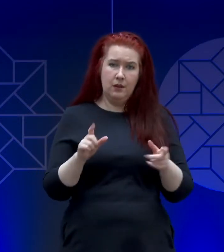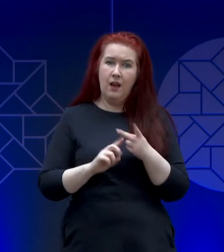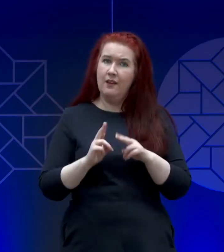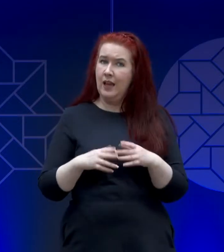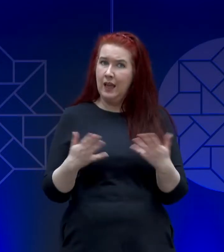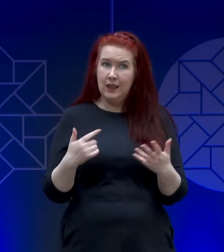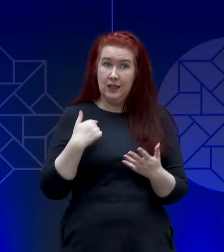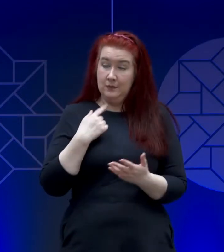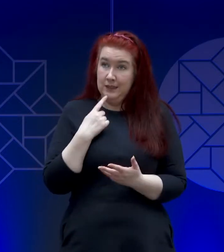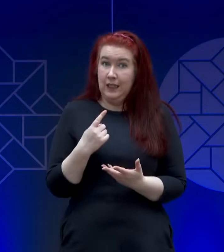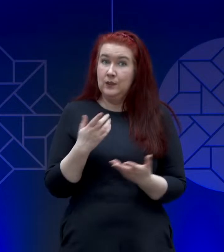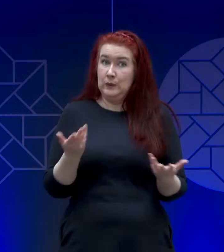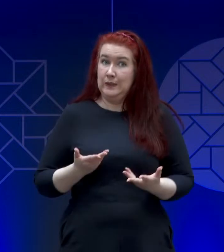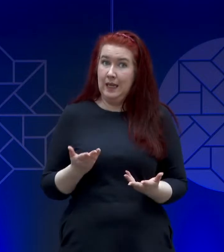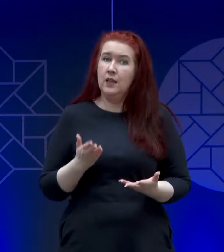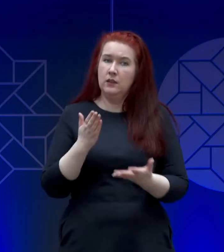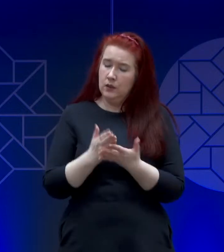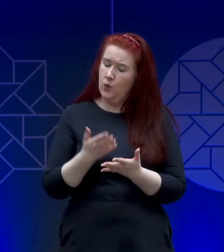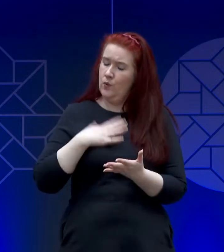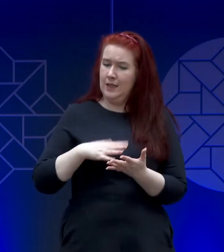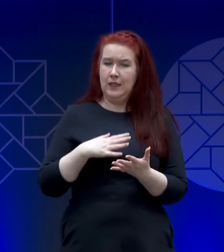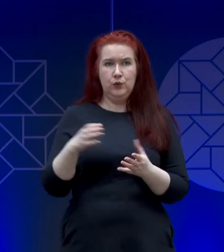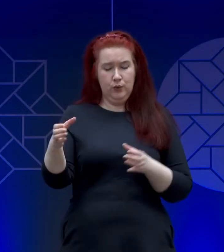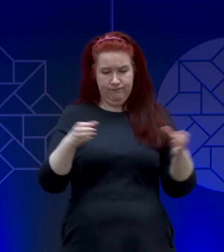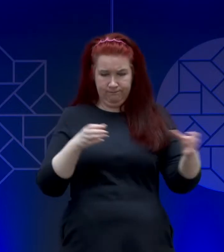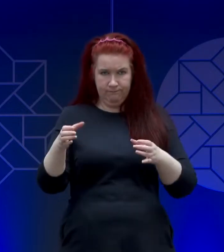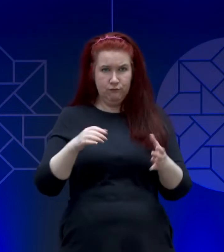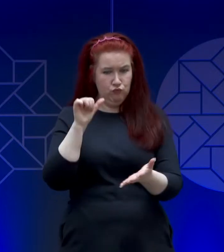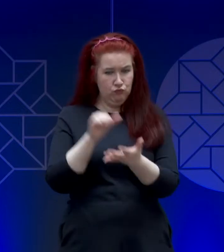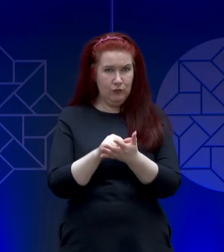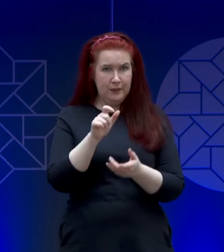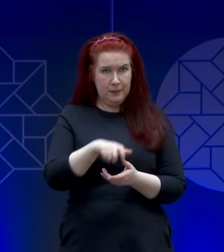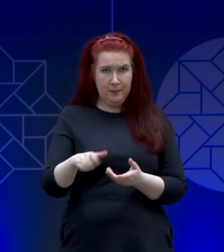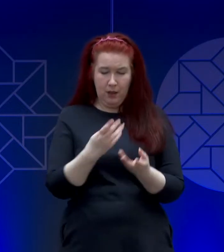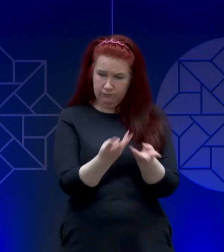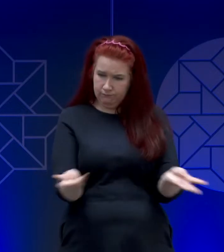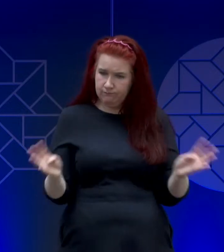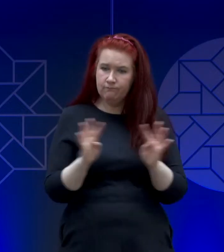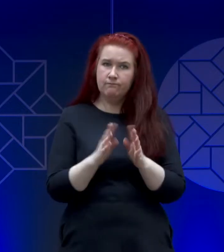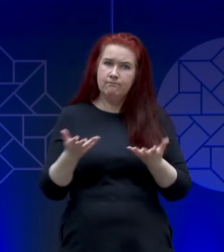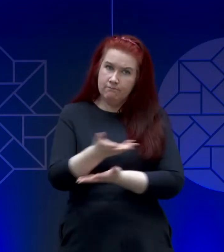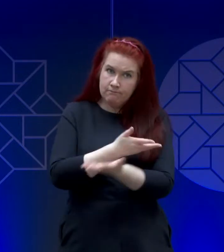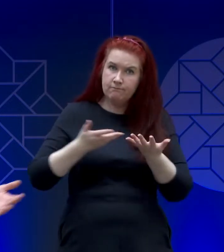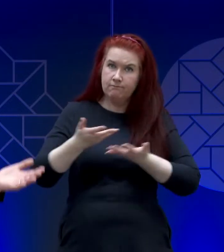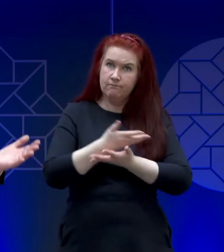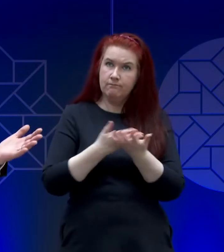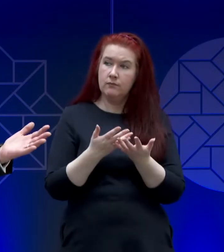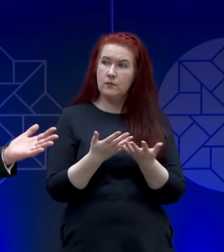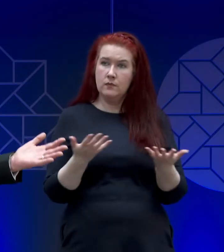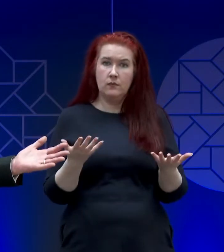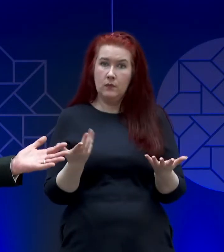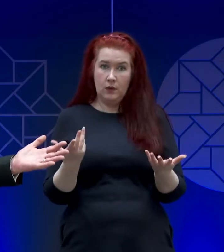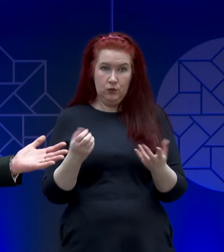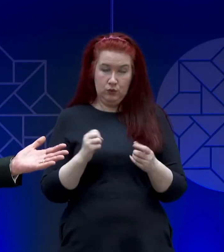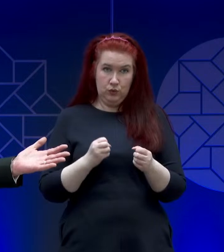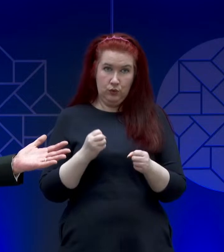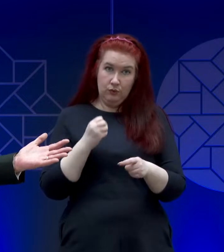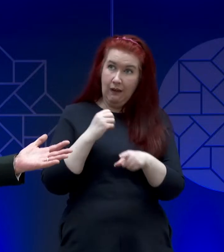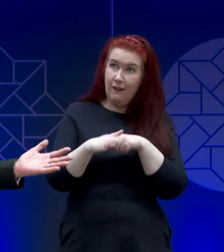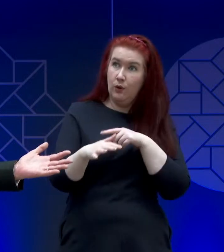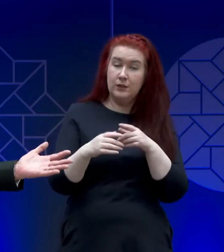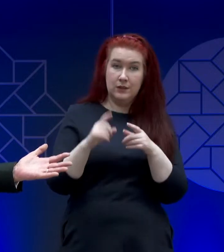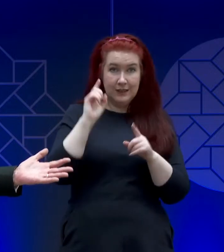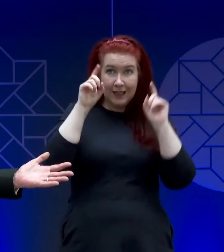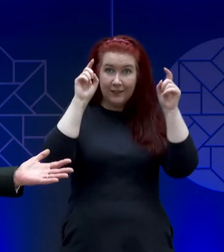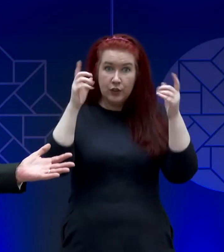that, I'm determined to get the right voices around the table, shaping, it's an invitation to